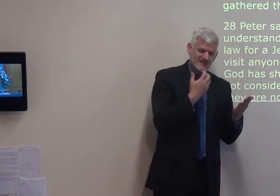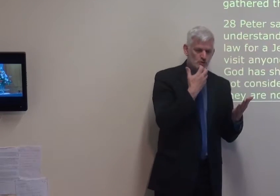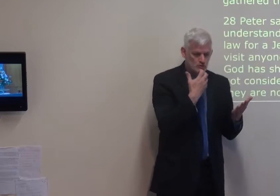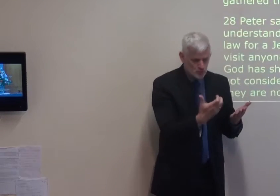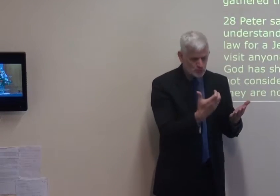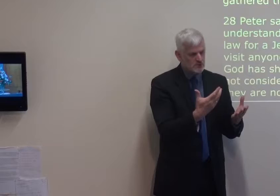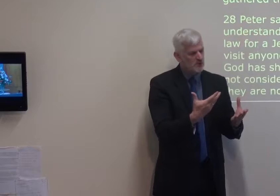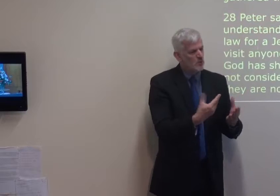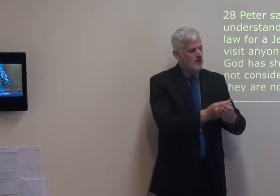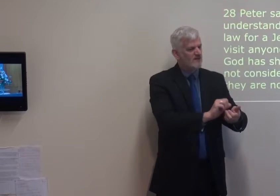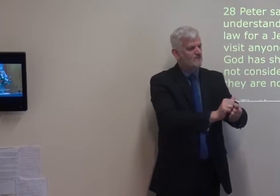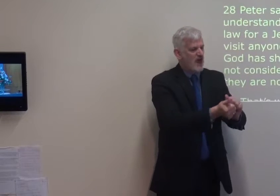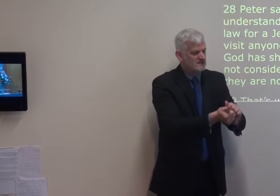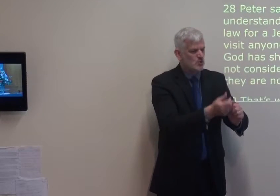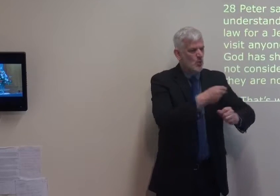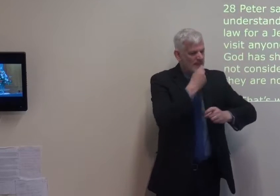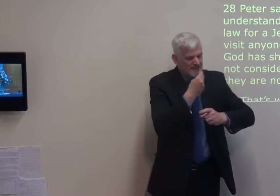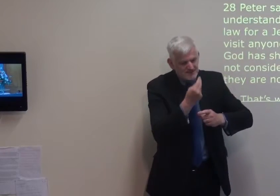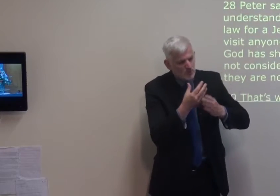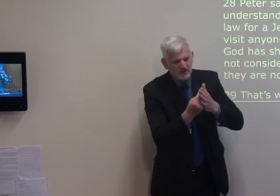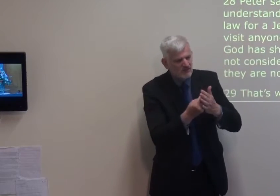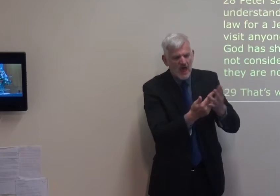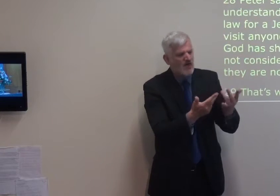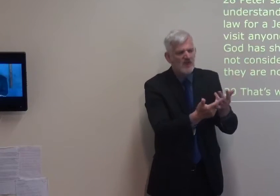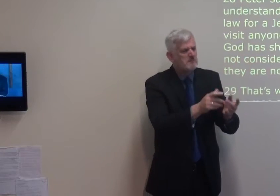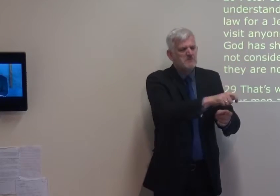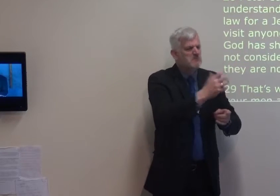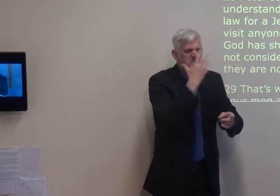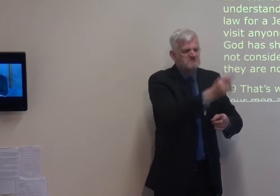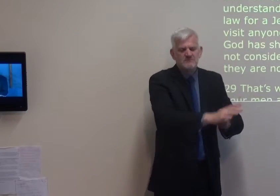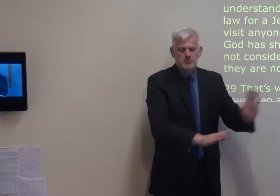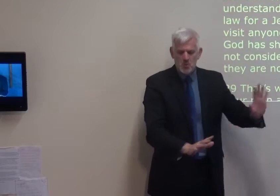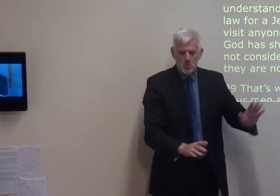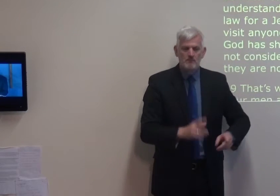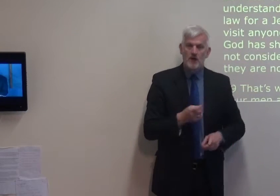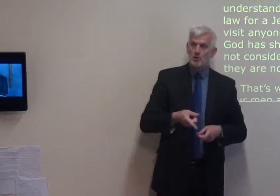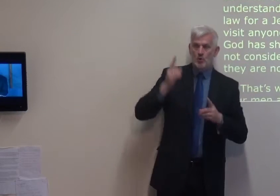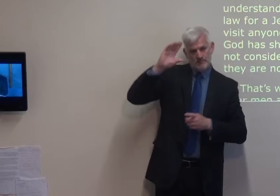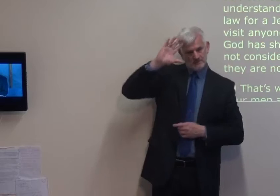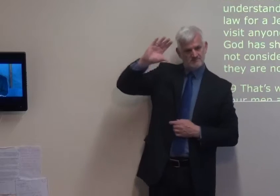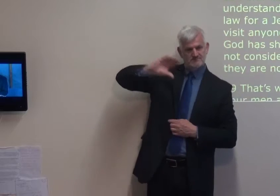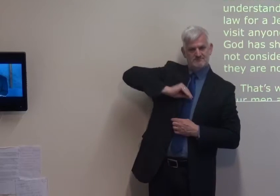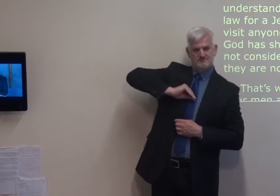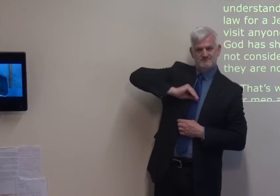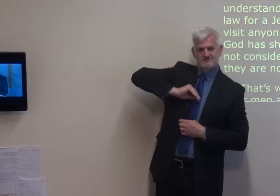keep company or come unto one of another nation. But God hath showed me that